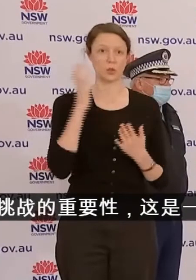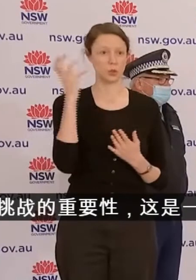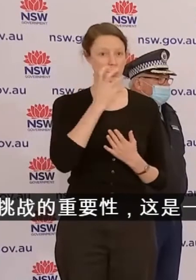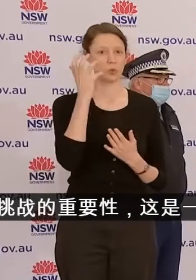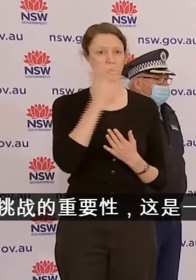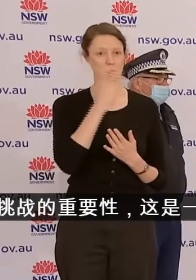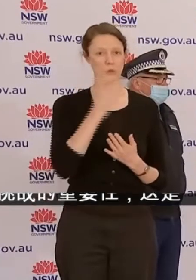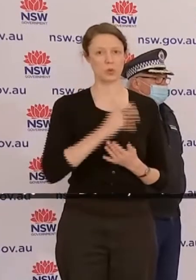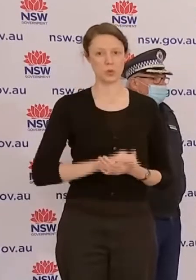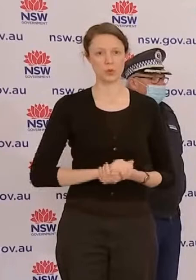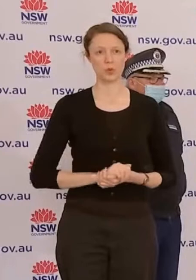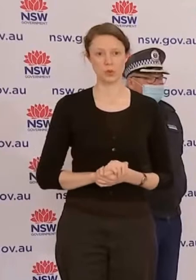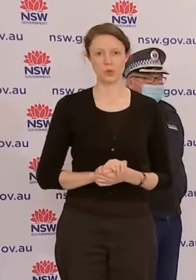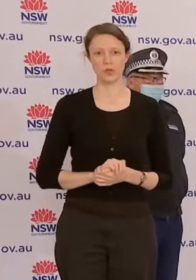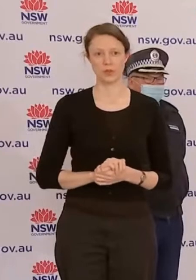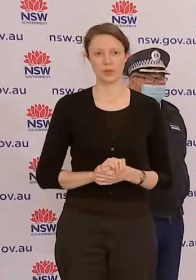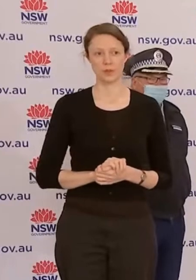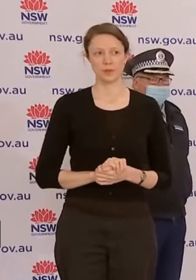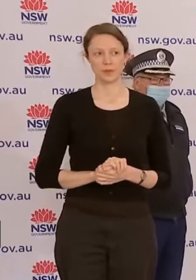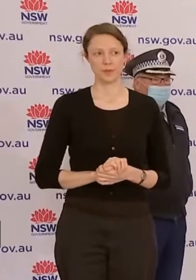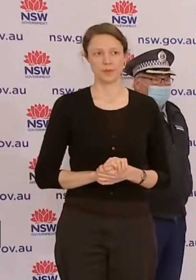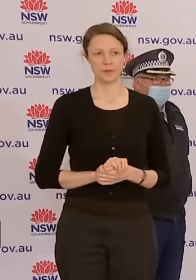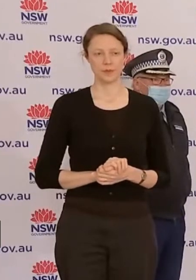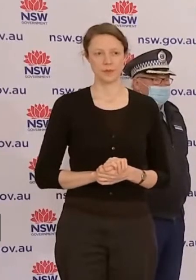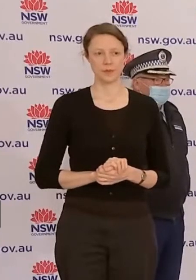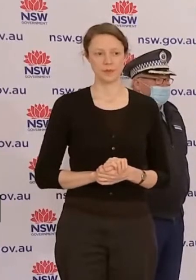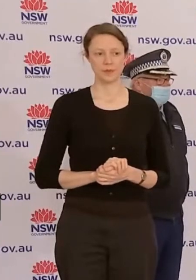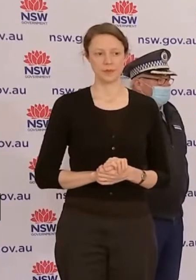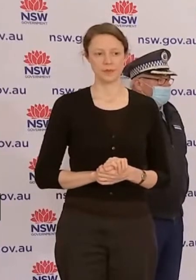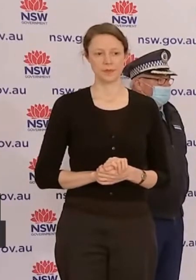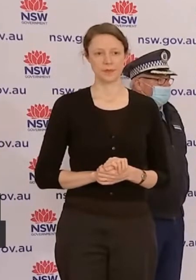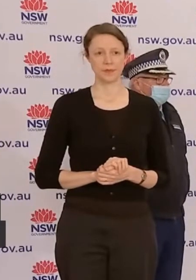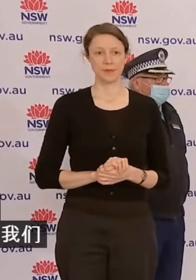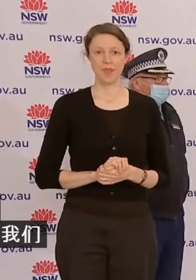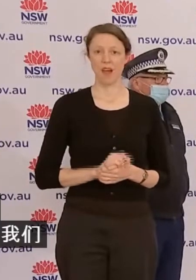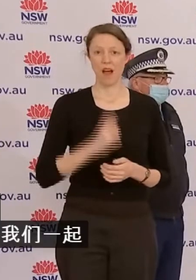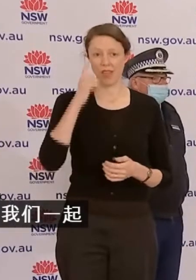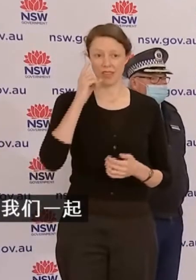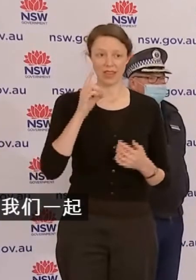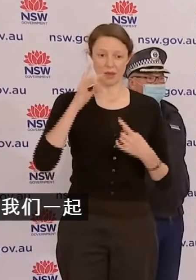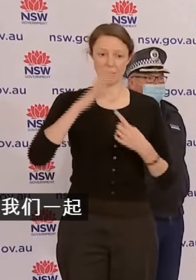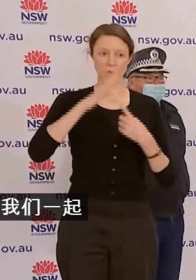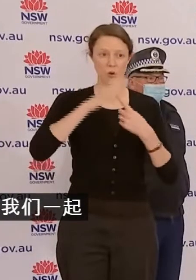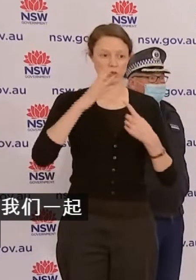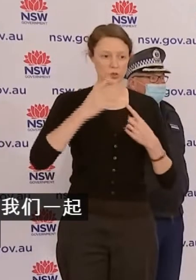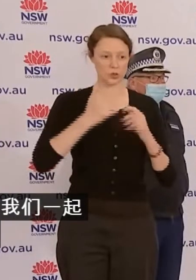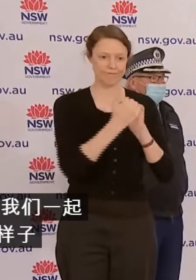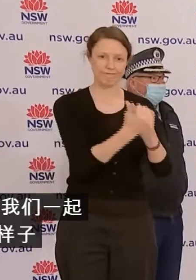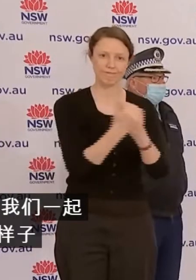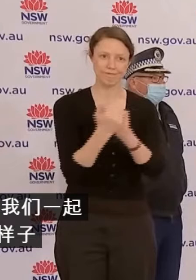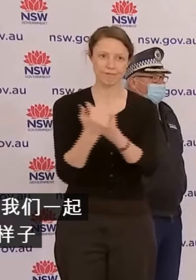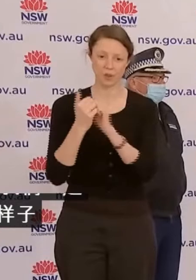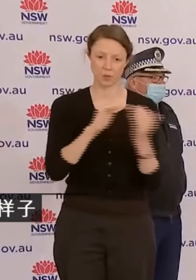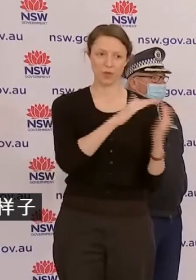challenge. I think also it's important to take the community on board with us in terms of what the future will look